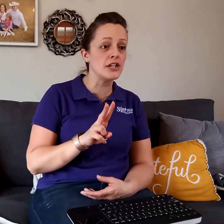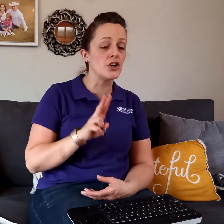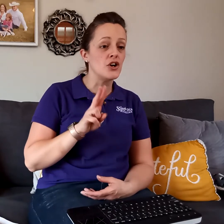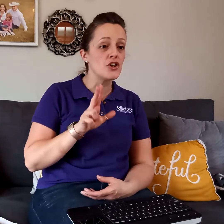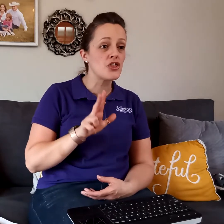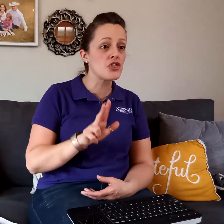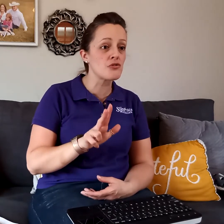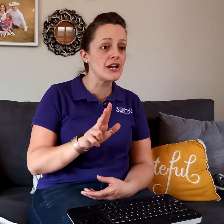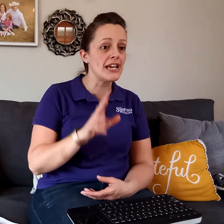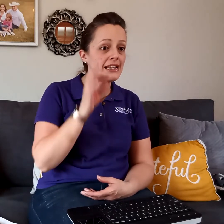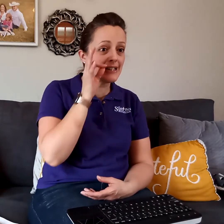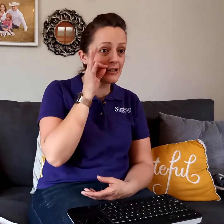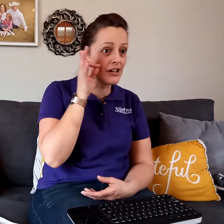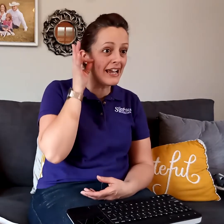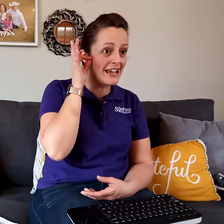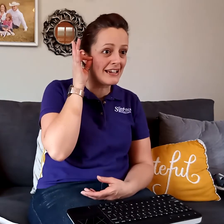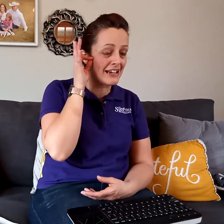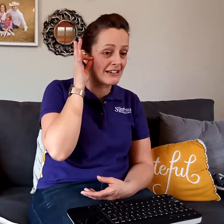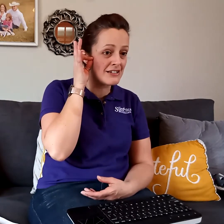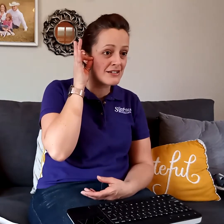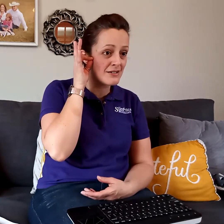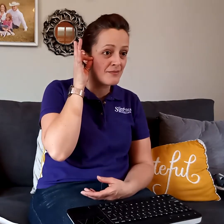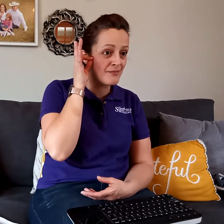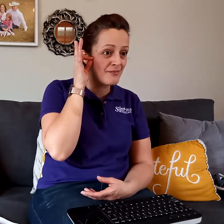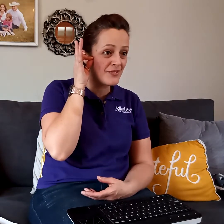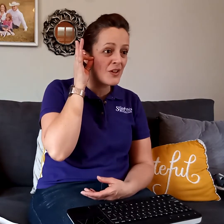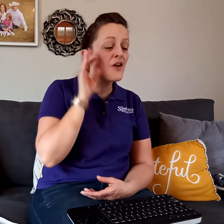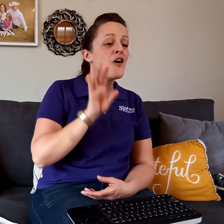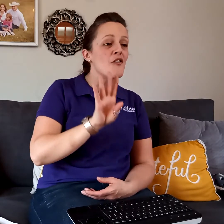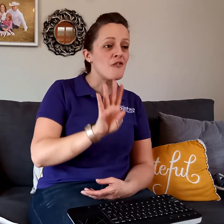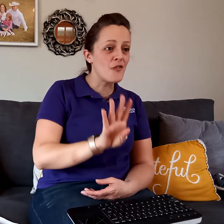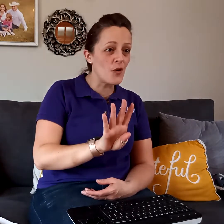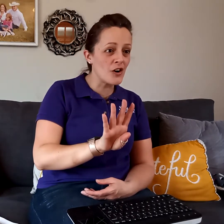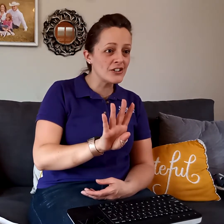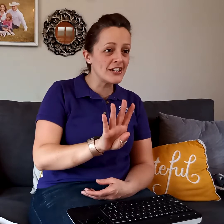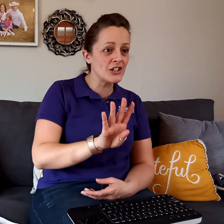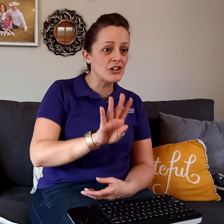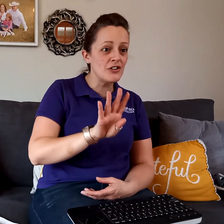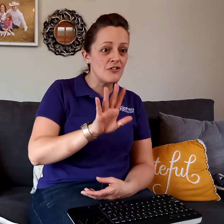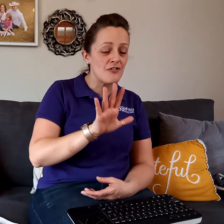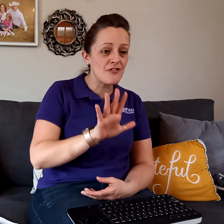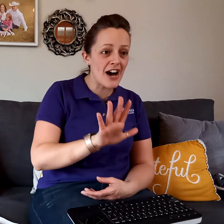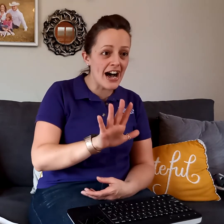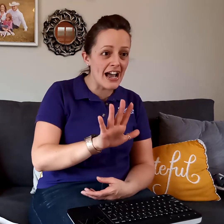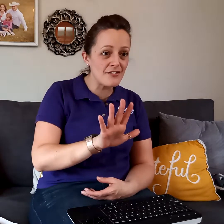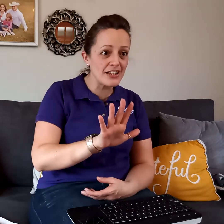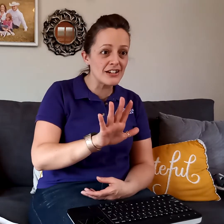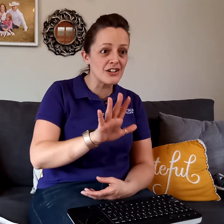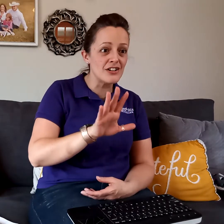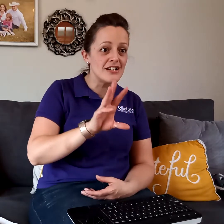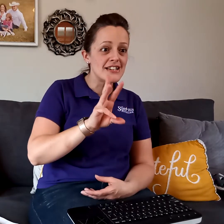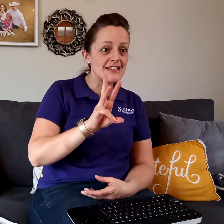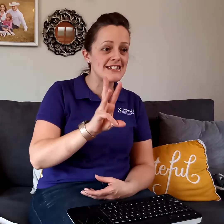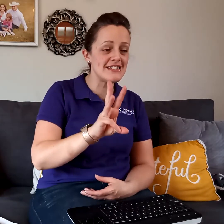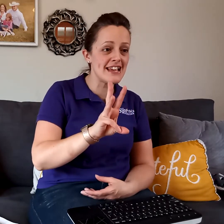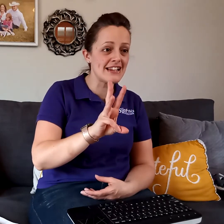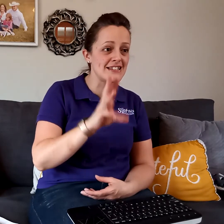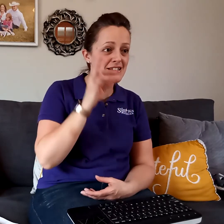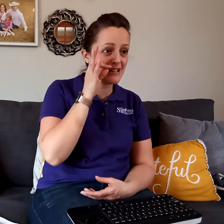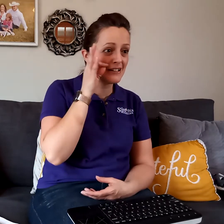little, 3 little Indians, 4 little, 5 little, 6